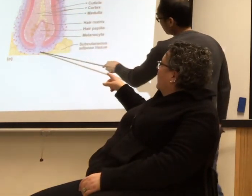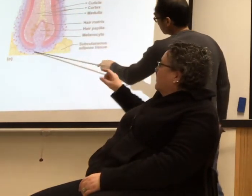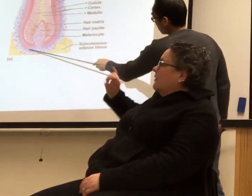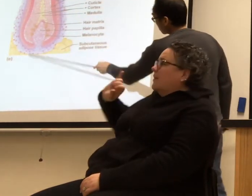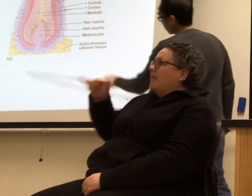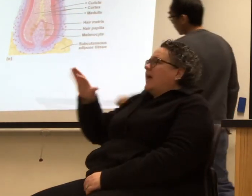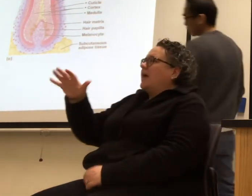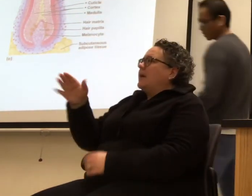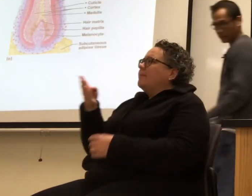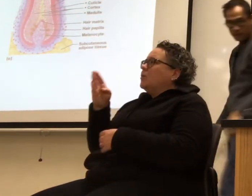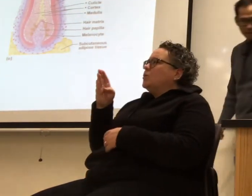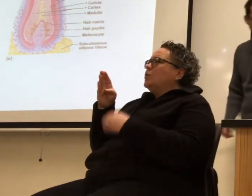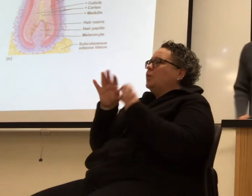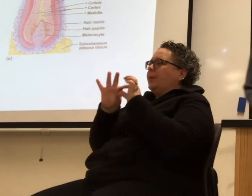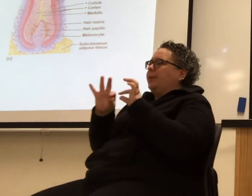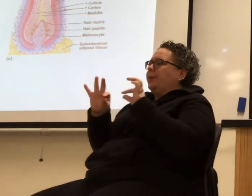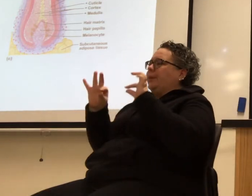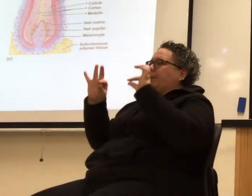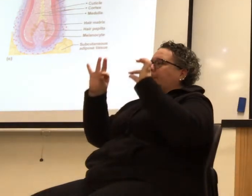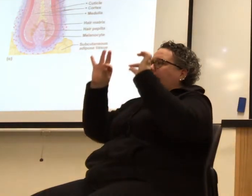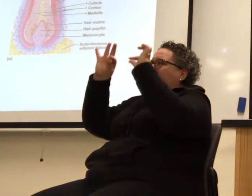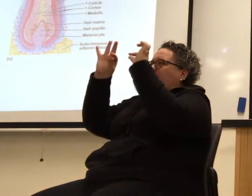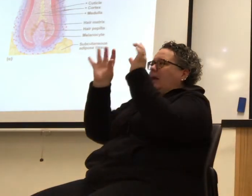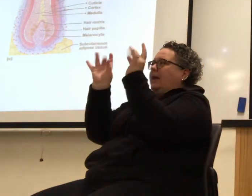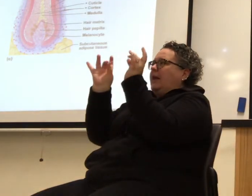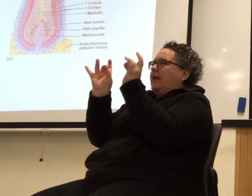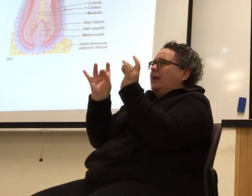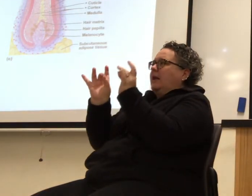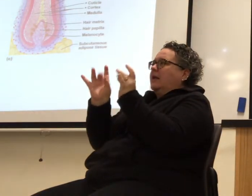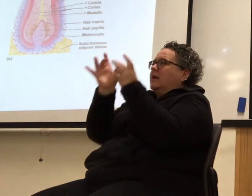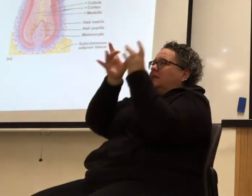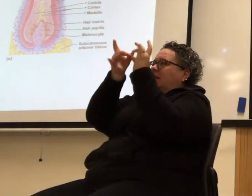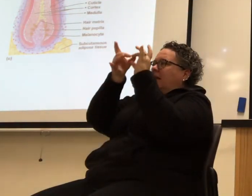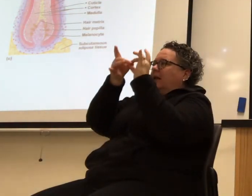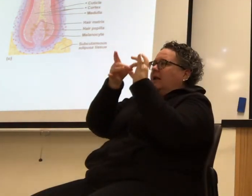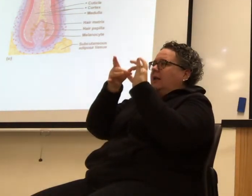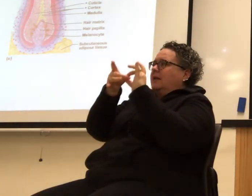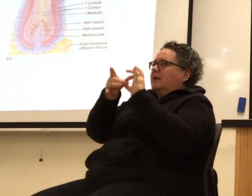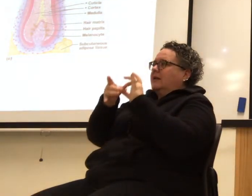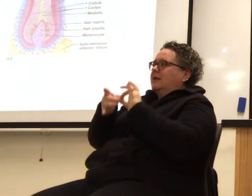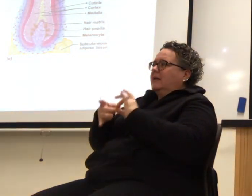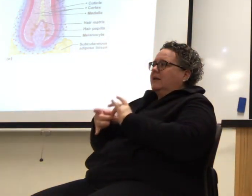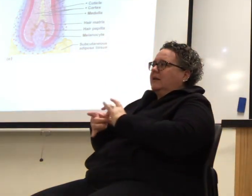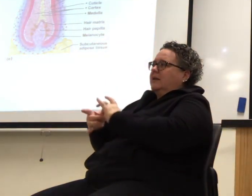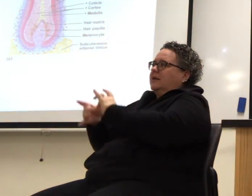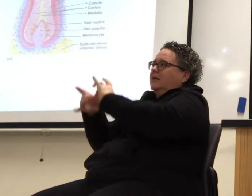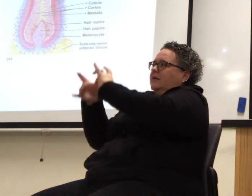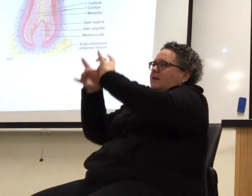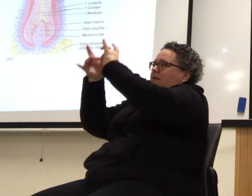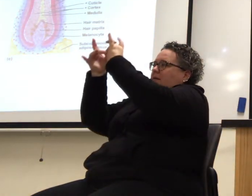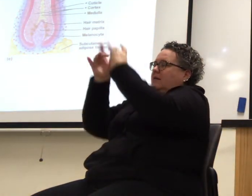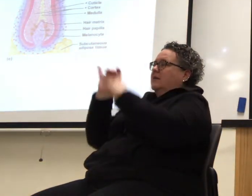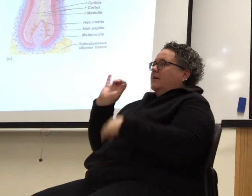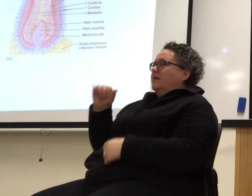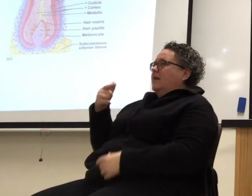connective tissue surrounding. So just know that glassy